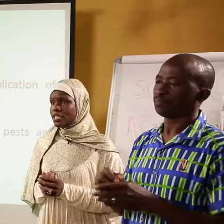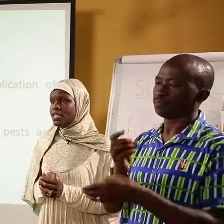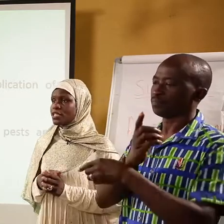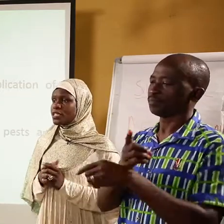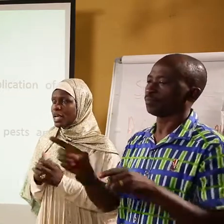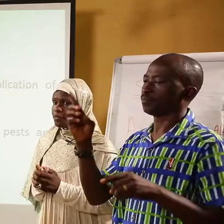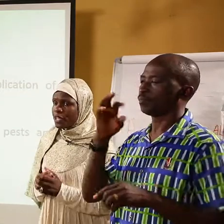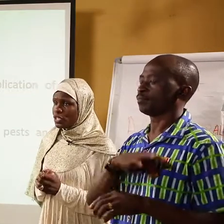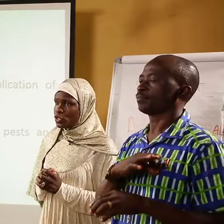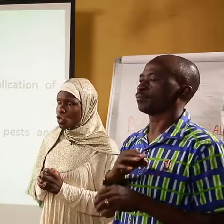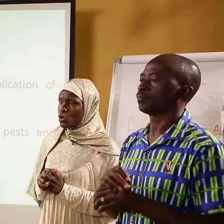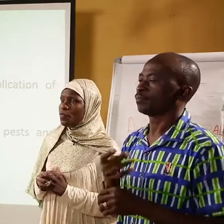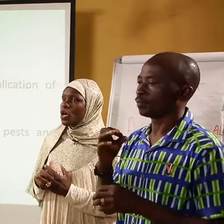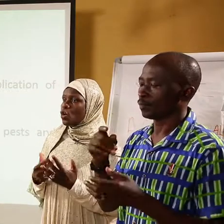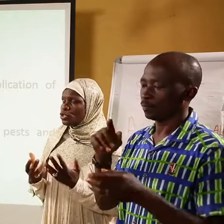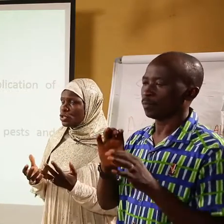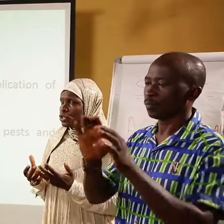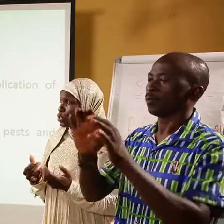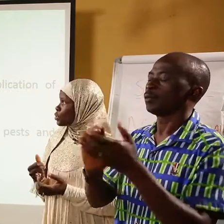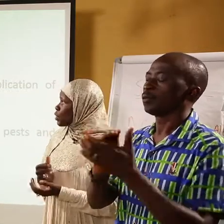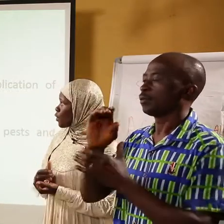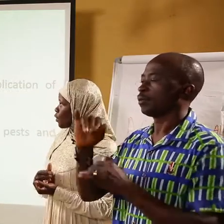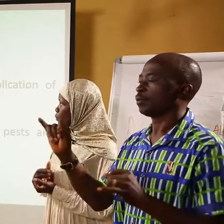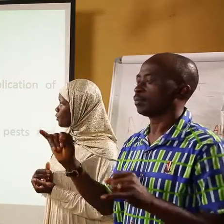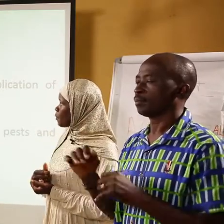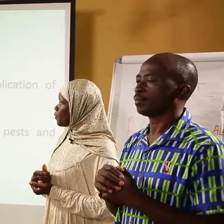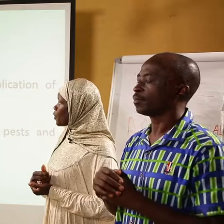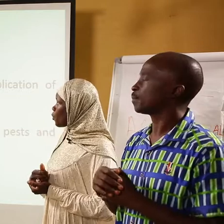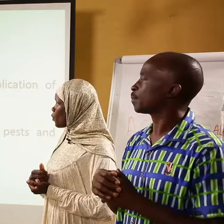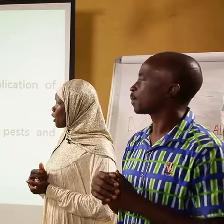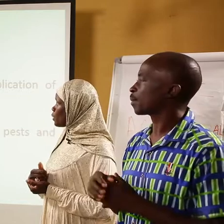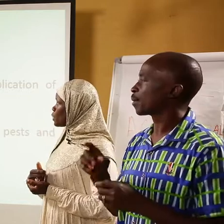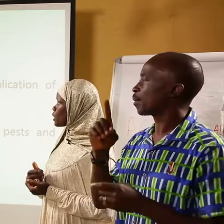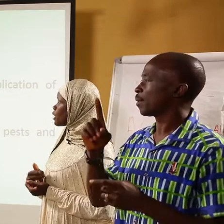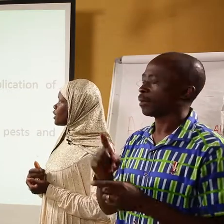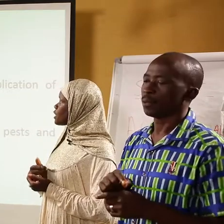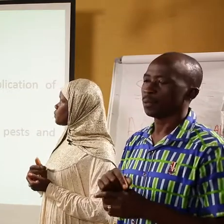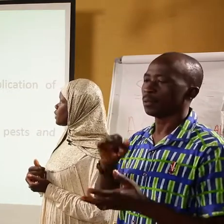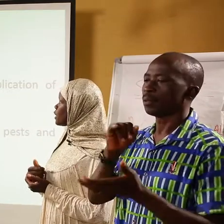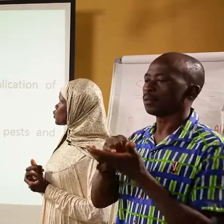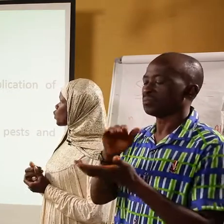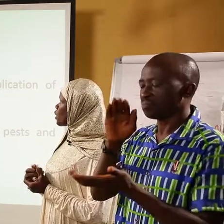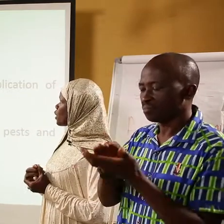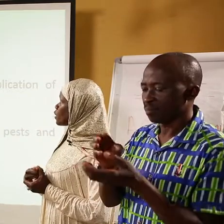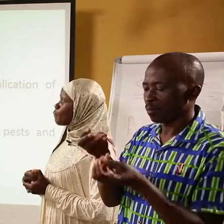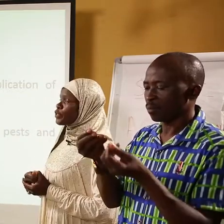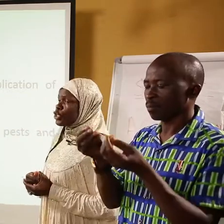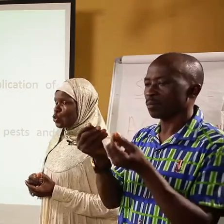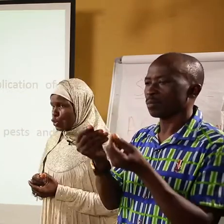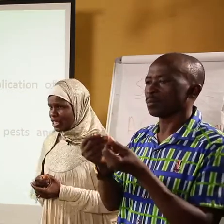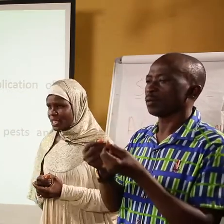Demerit, that is the disadvantages of continuous cropping. Number 1, we said it depletes